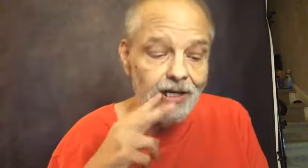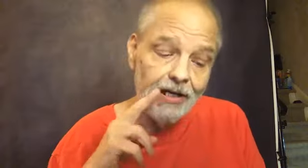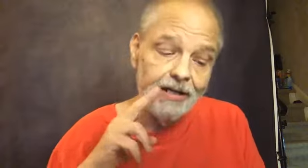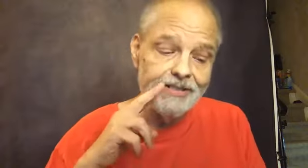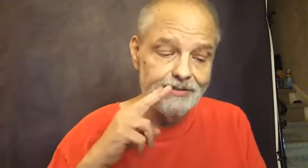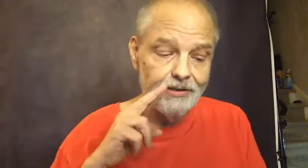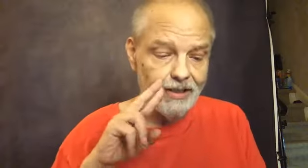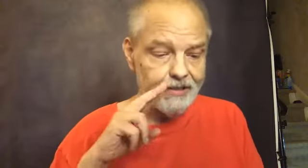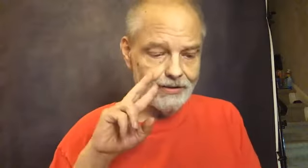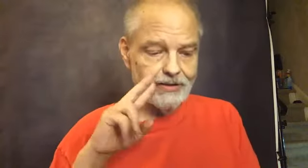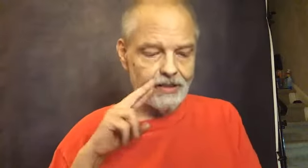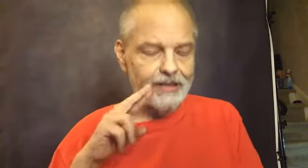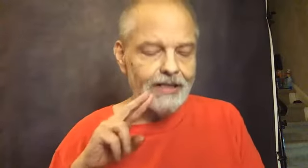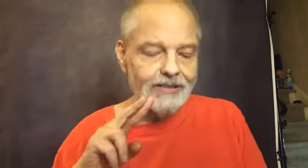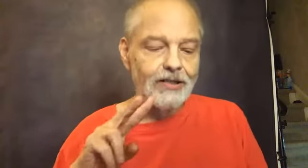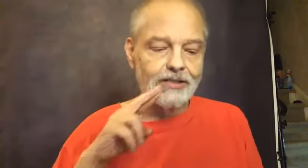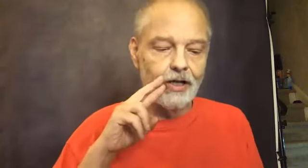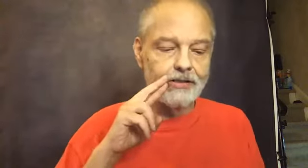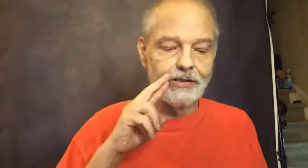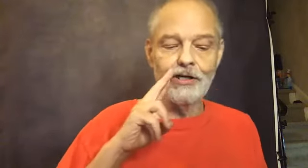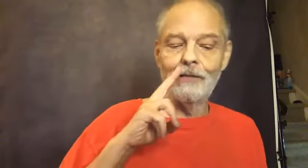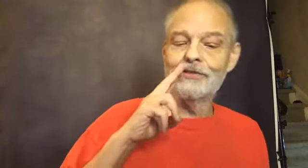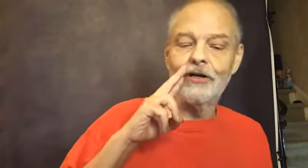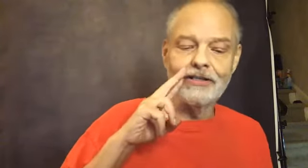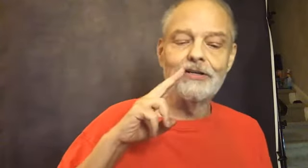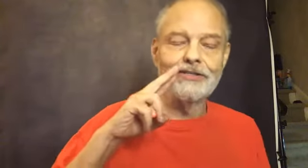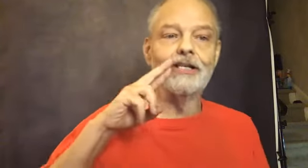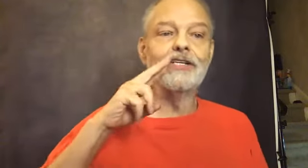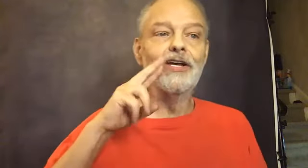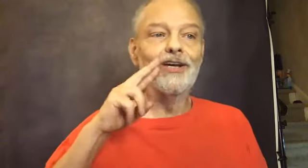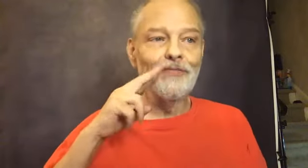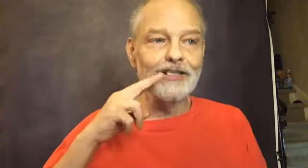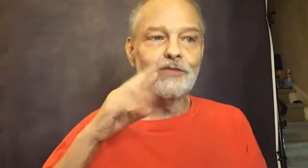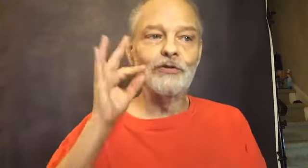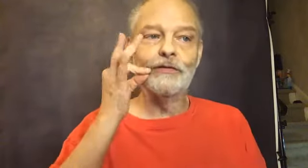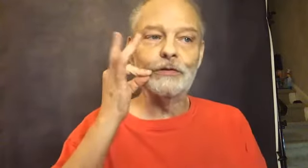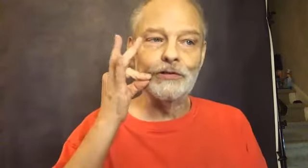Yeah, I guess it's initialized. Yeah, it's initialized. I'm sorry, it's initialized. Vegetable, fruit.